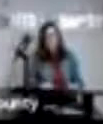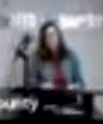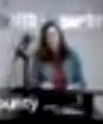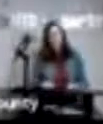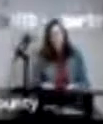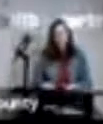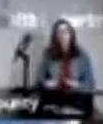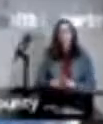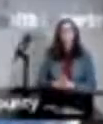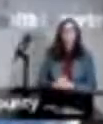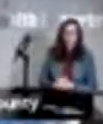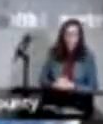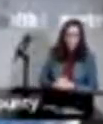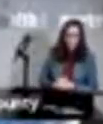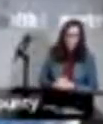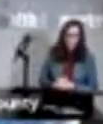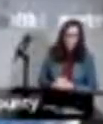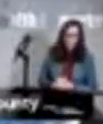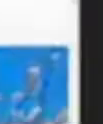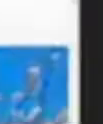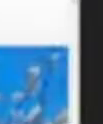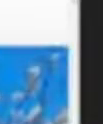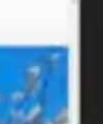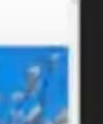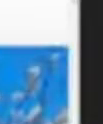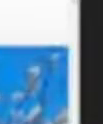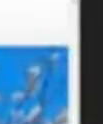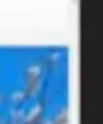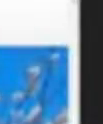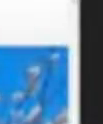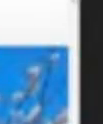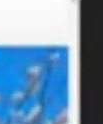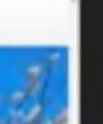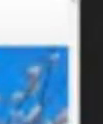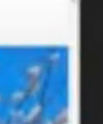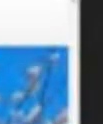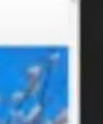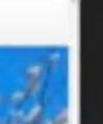data that we are going to talk about is on our website. You can find it at